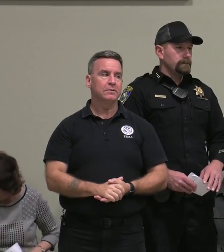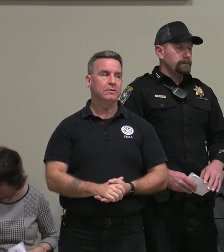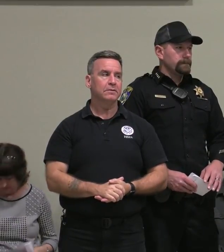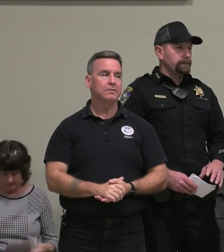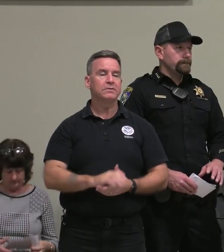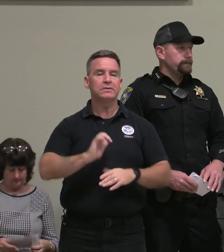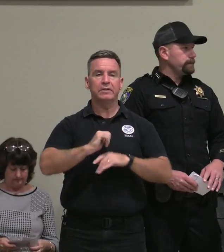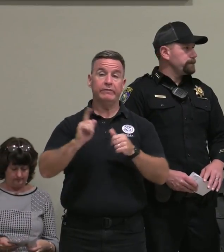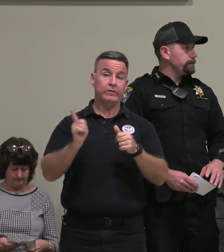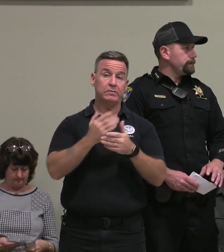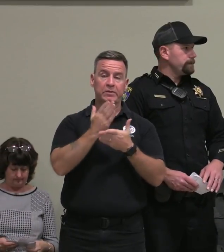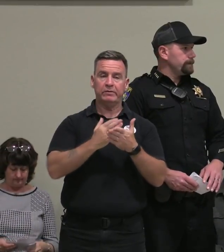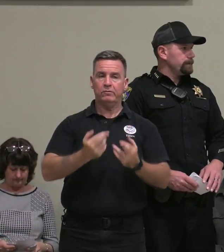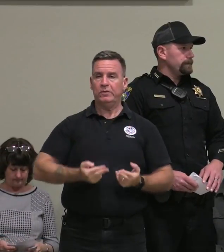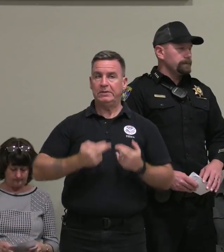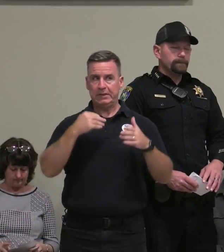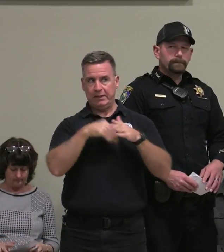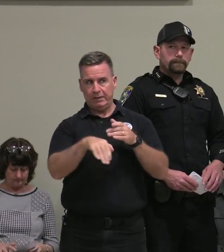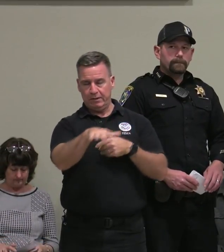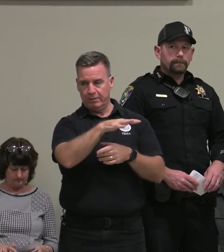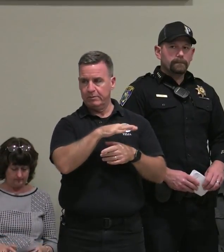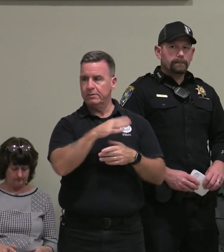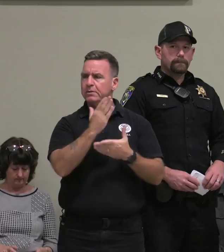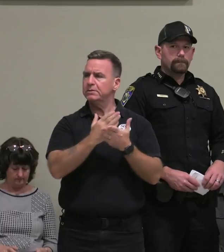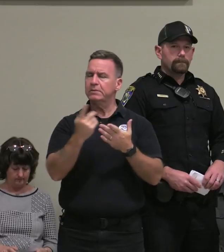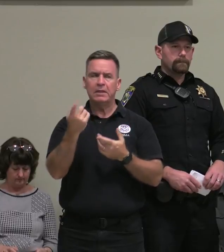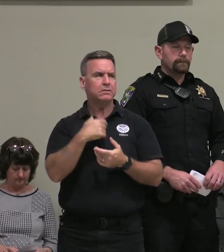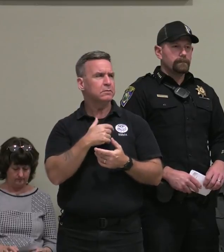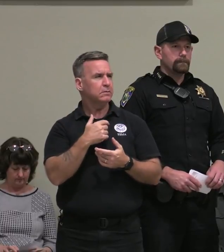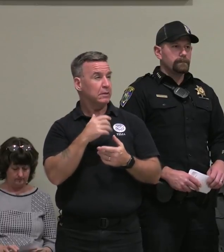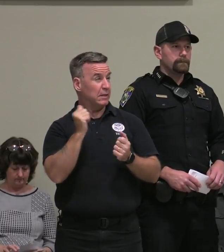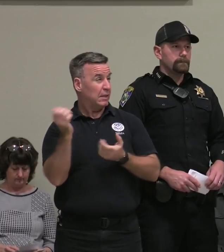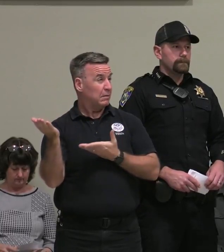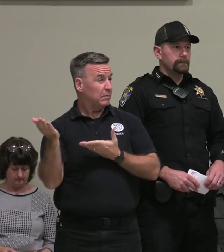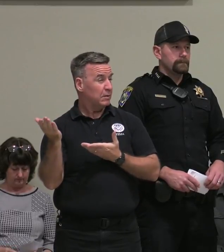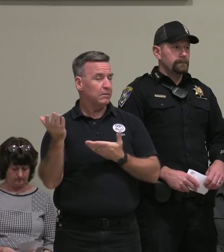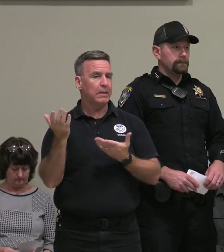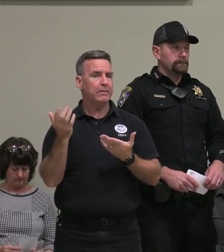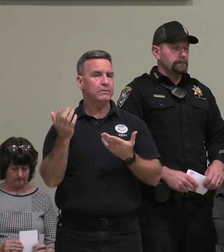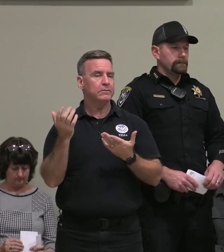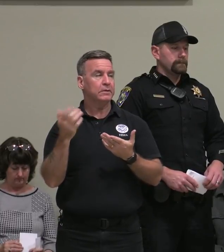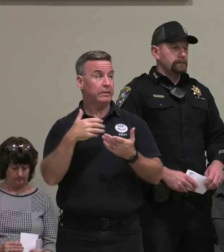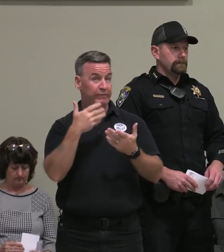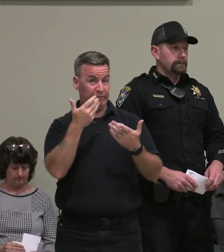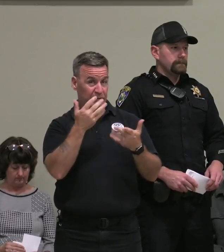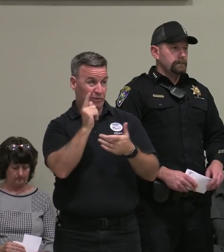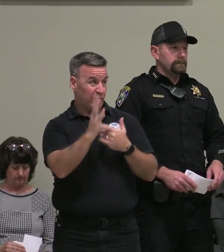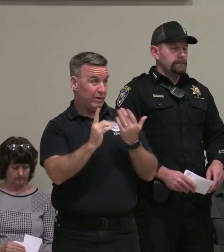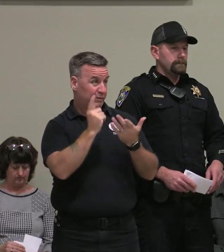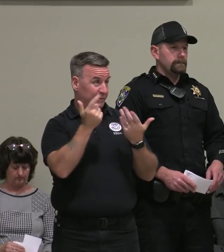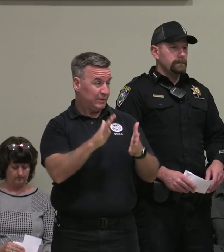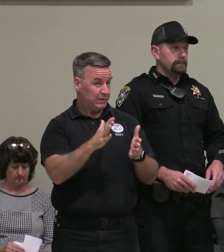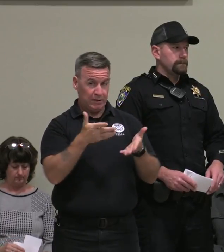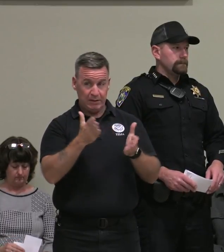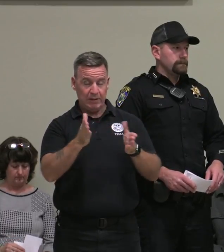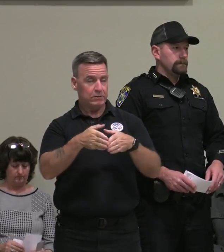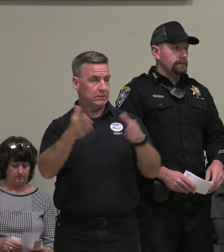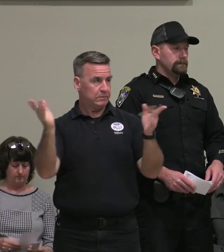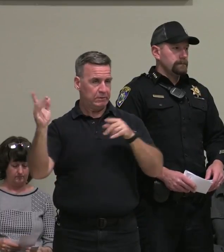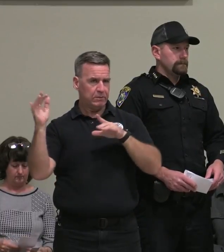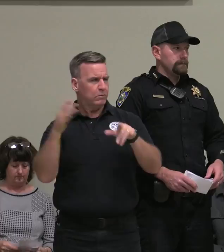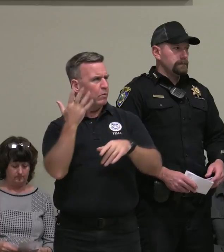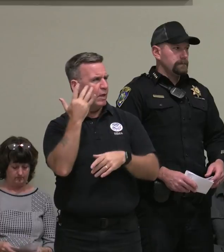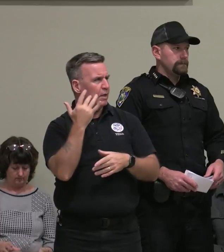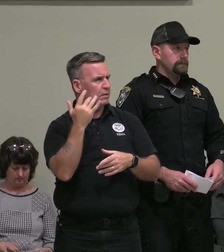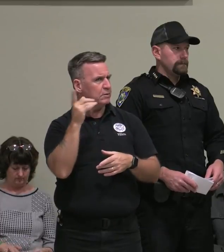initial phase for residents to get in there. Now, some have asked, well, can I bring, well, after that 24-hour period, then you allow the general public in.